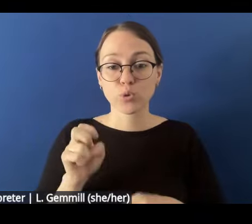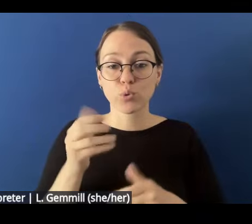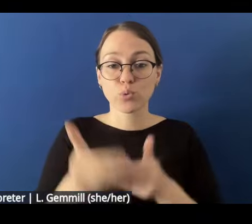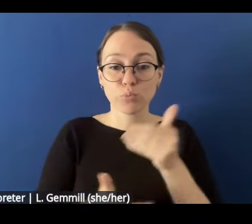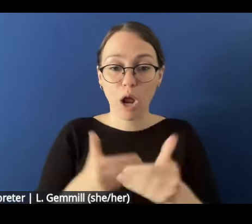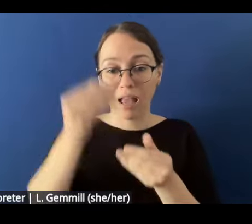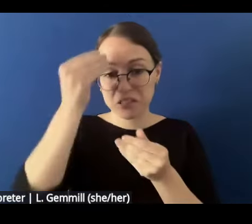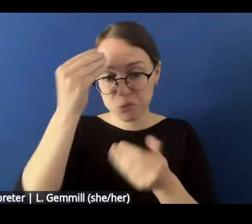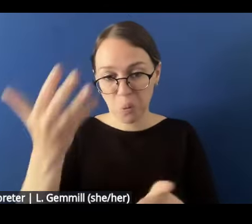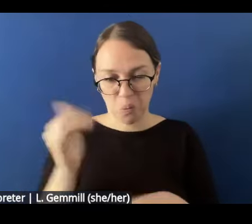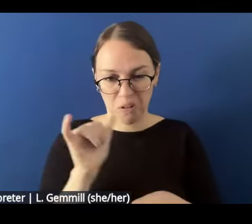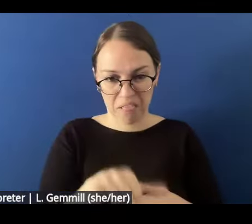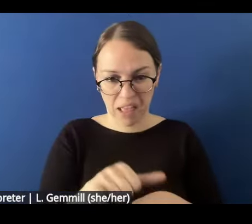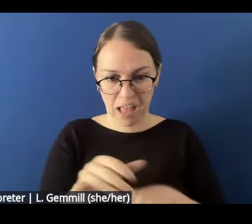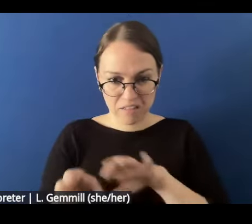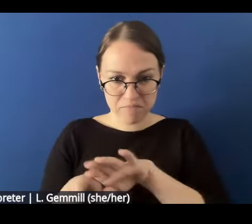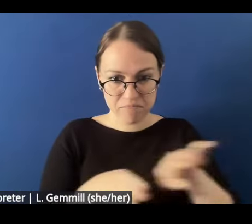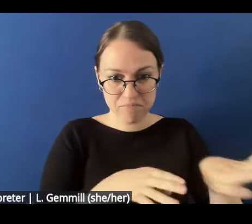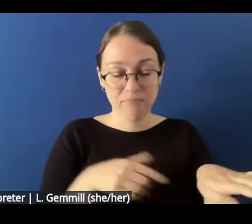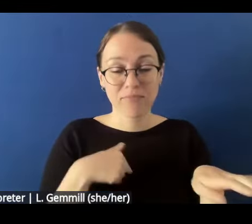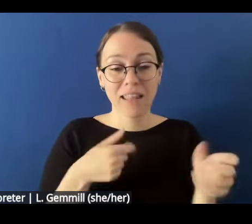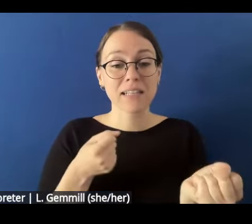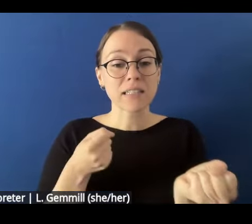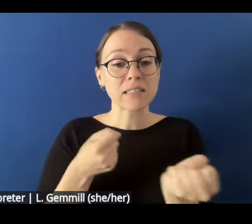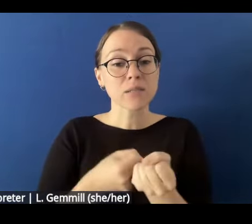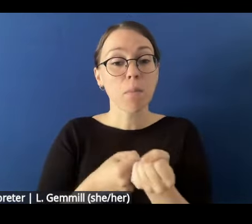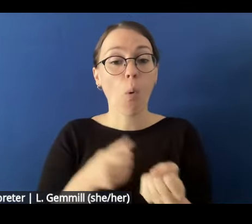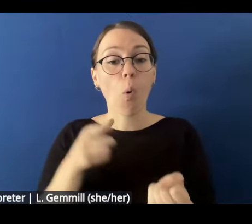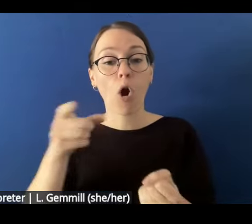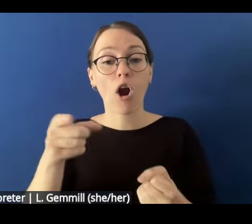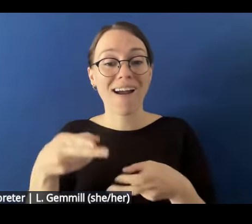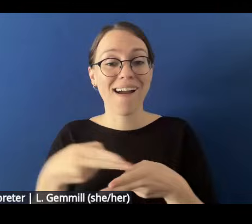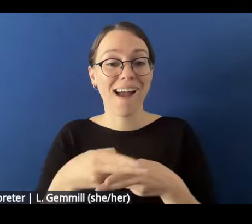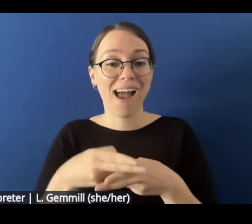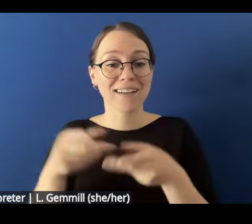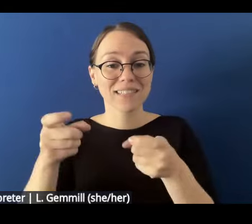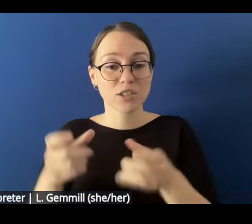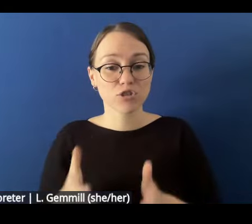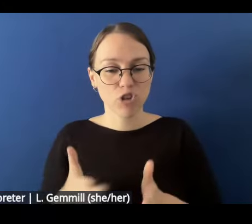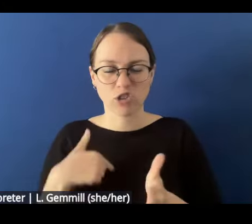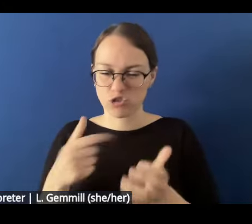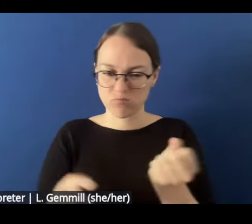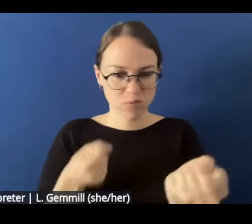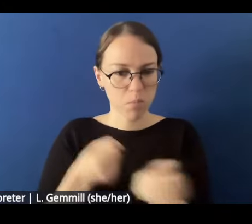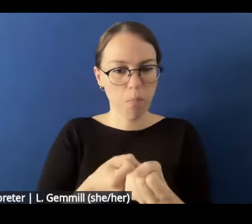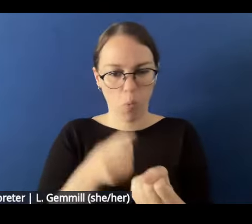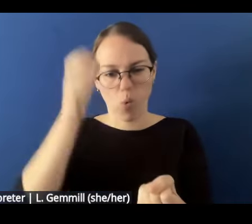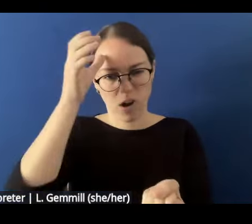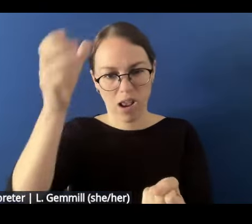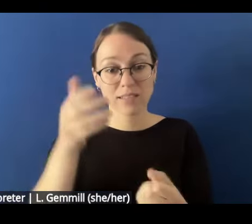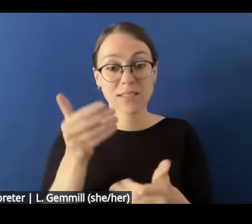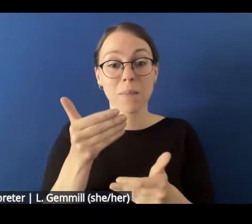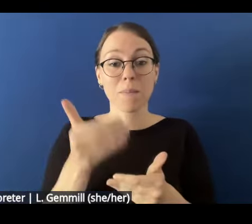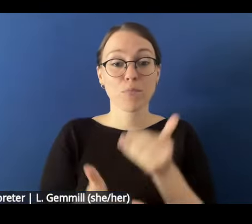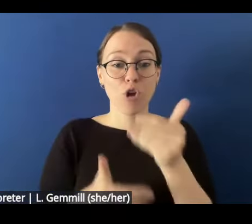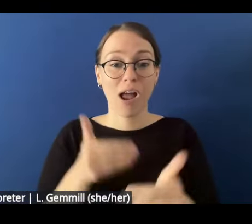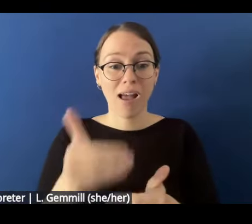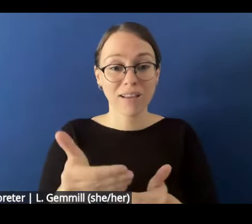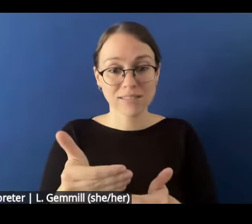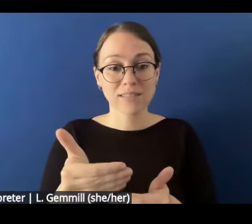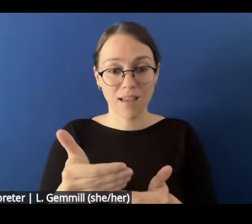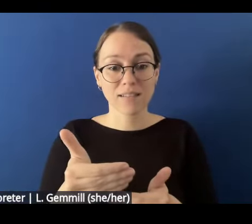I support what the acting director suggested, that these processes proceed sequentially. It